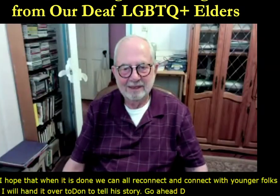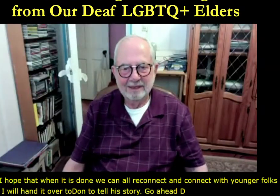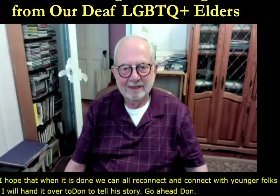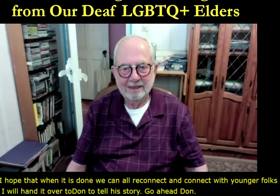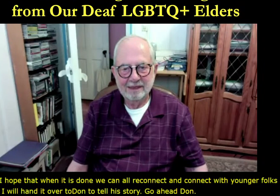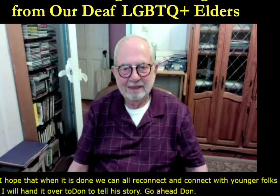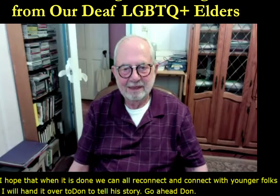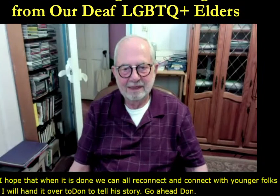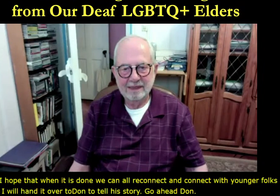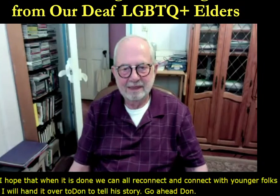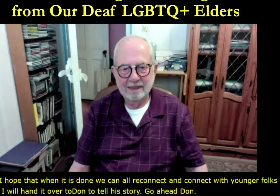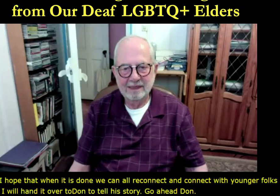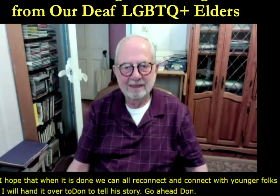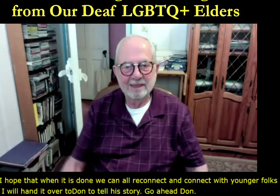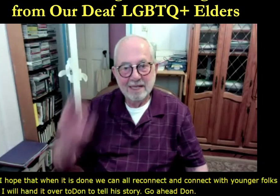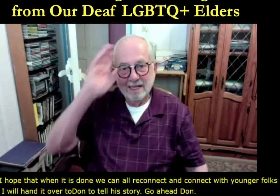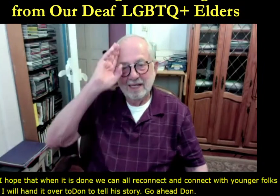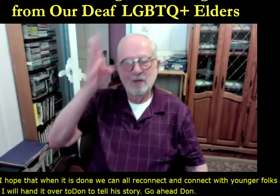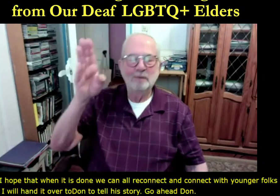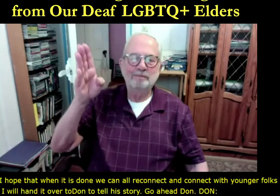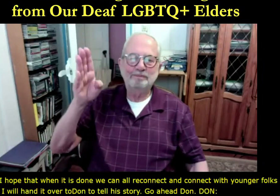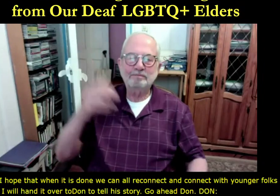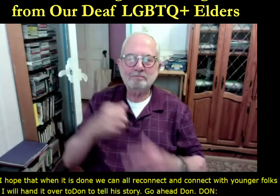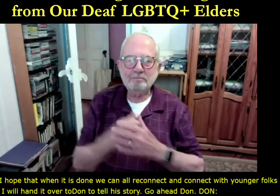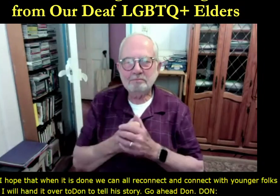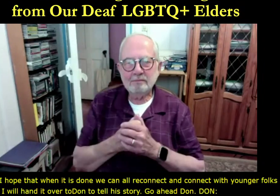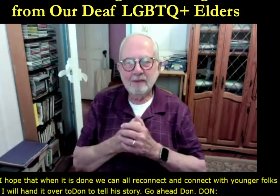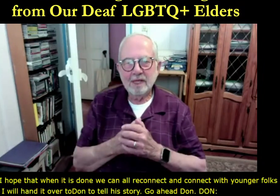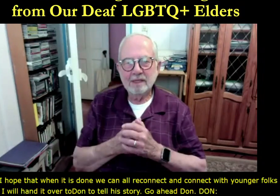there we go hi everyone